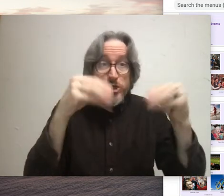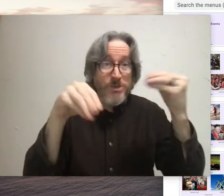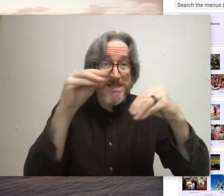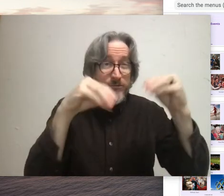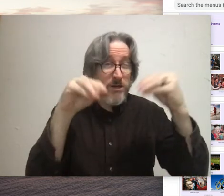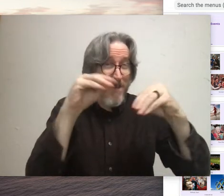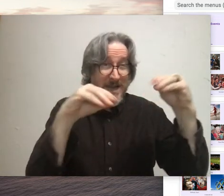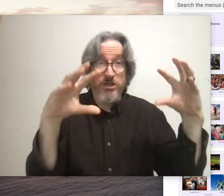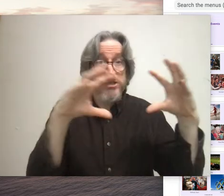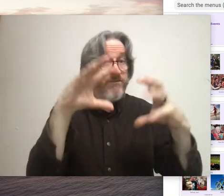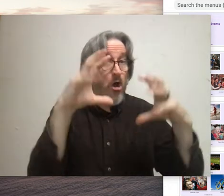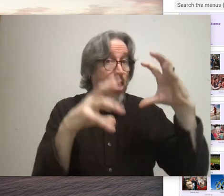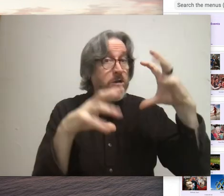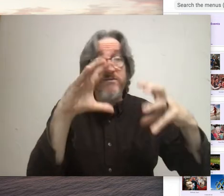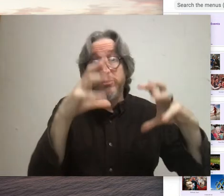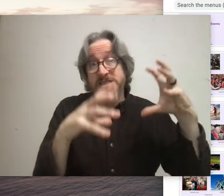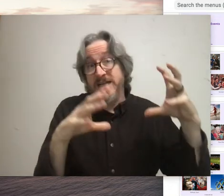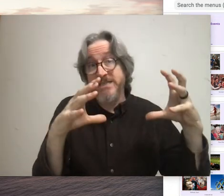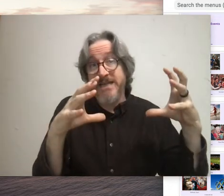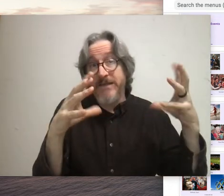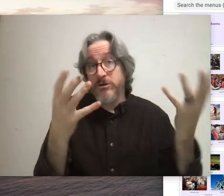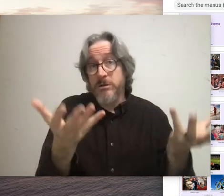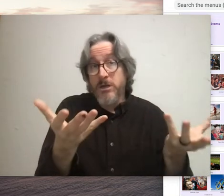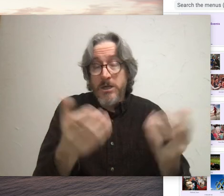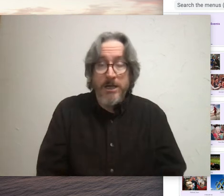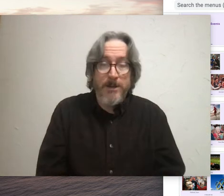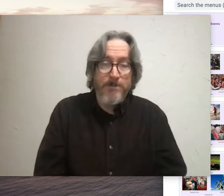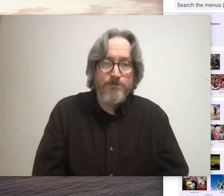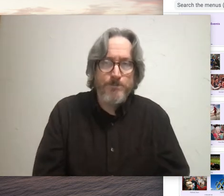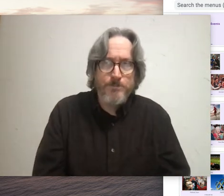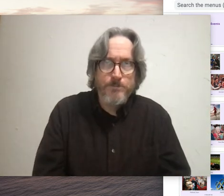So you will see different combinations of all of those signs together.